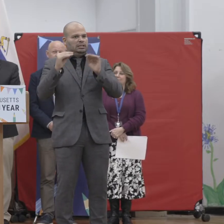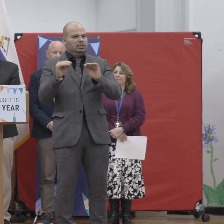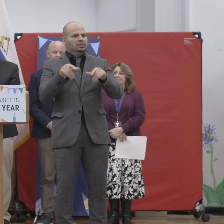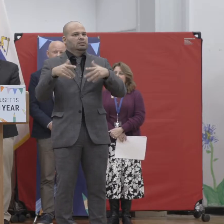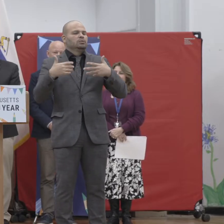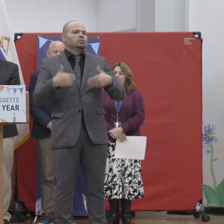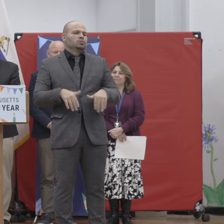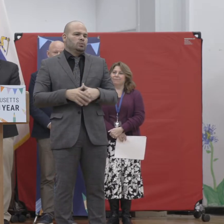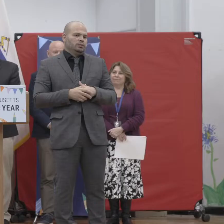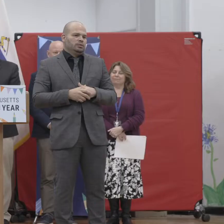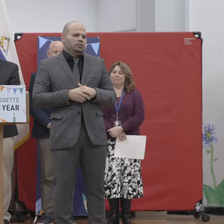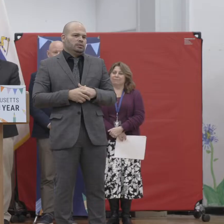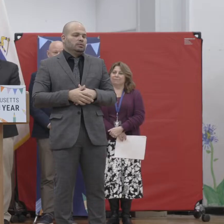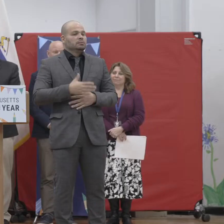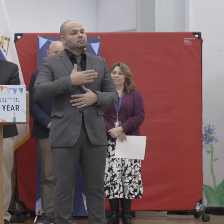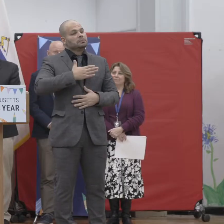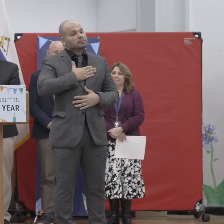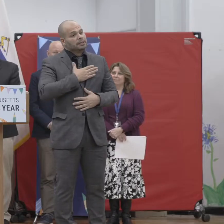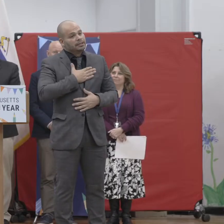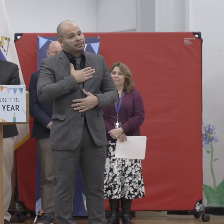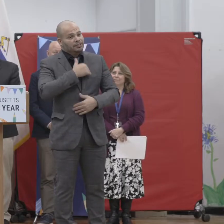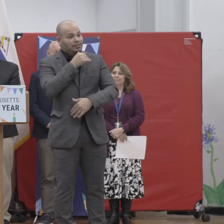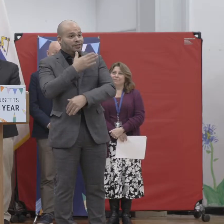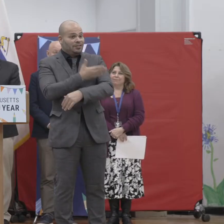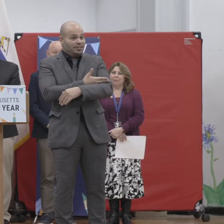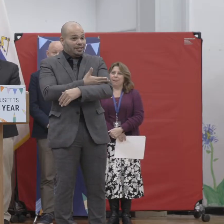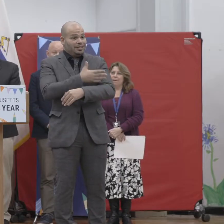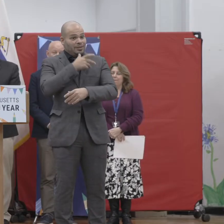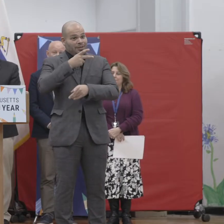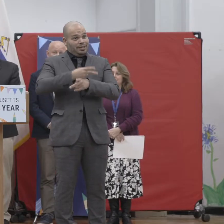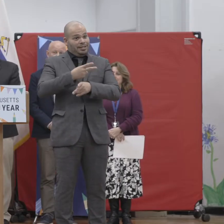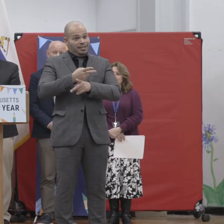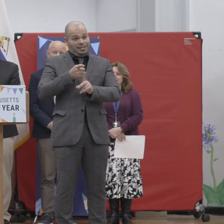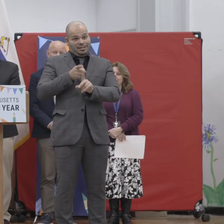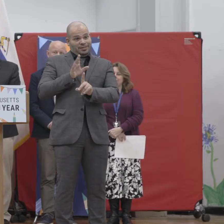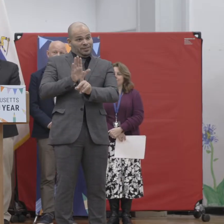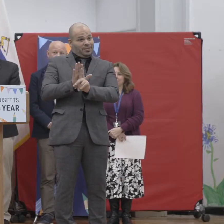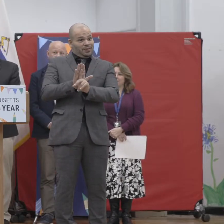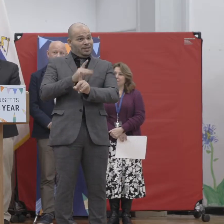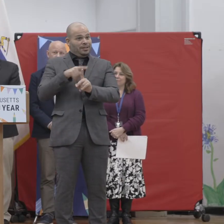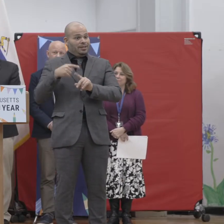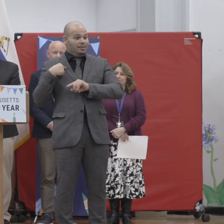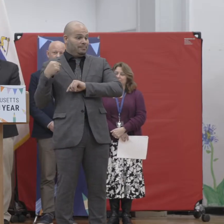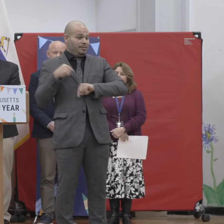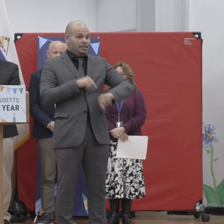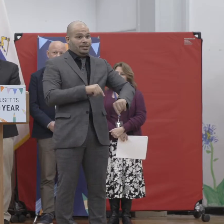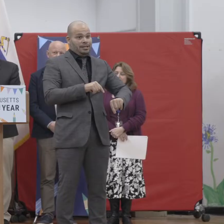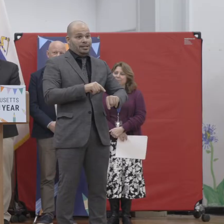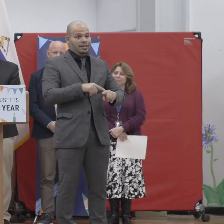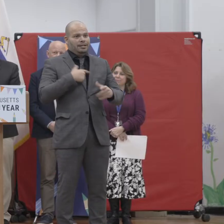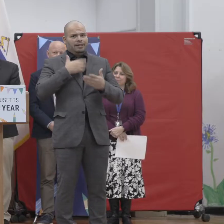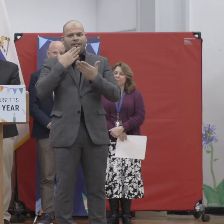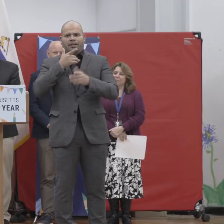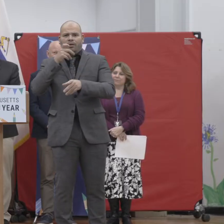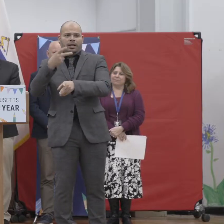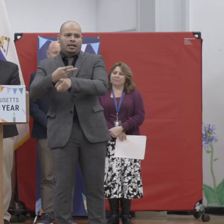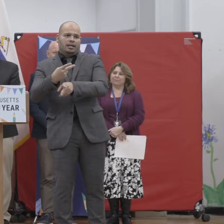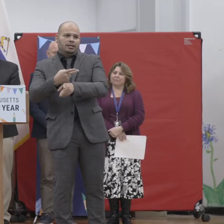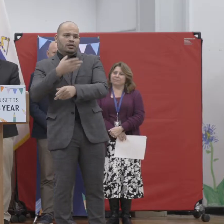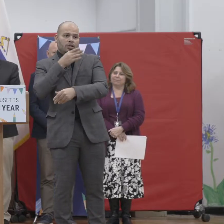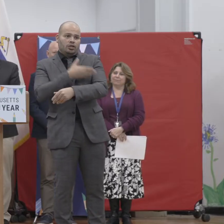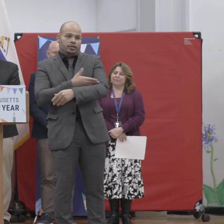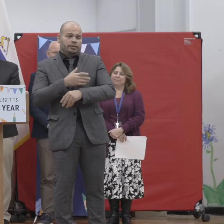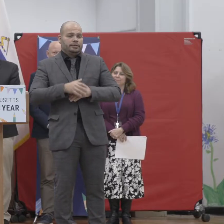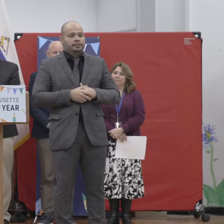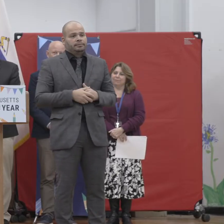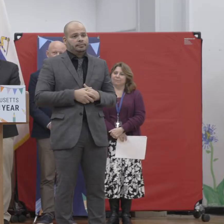such dedicated educators. Thank you is not enough to convey my gratitude to all of you.